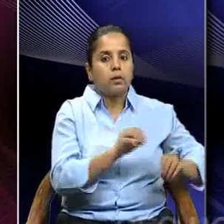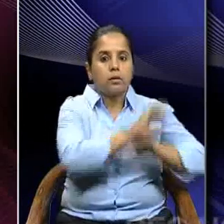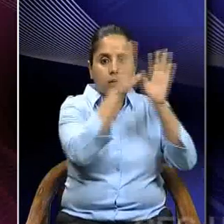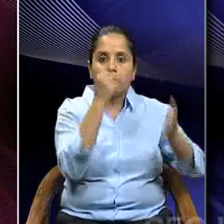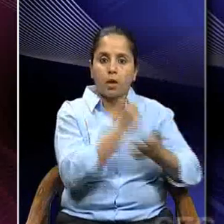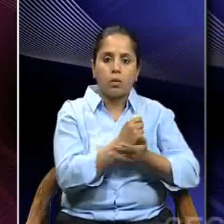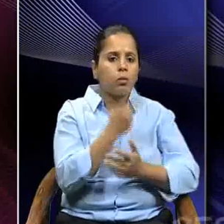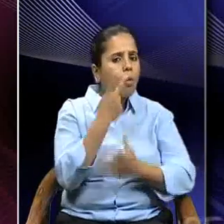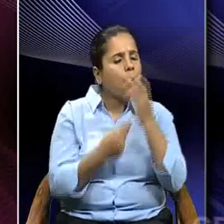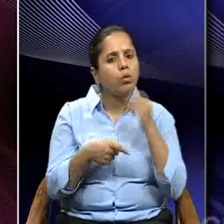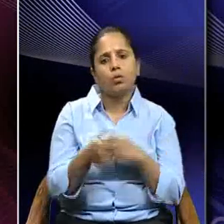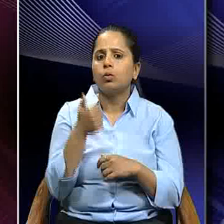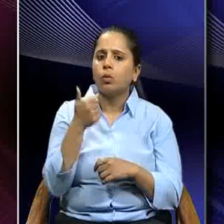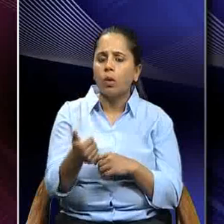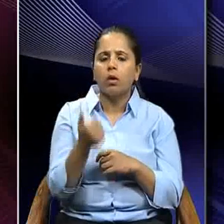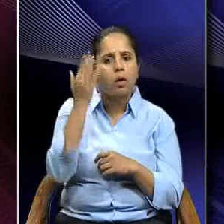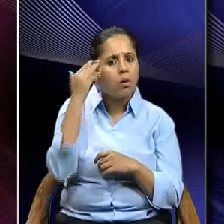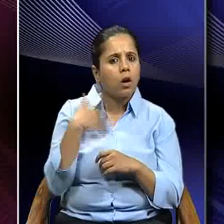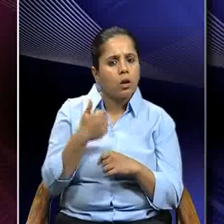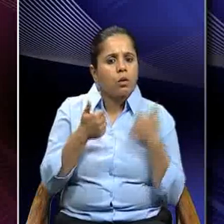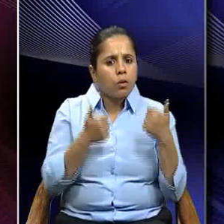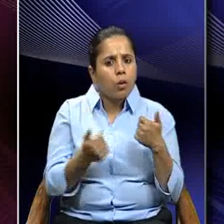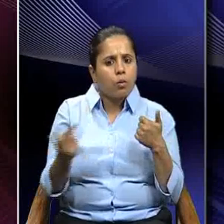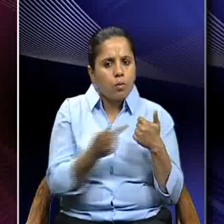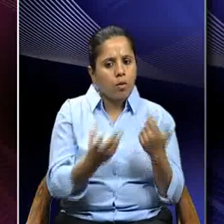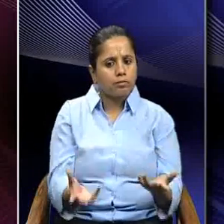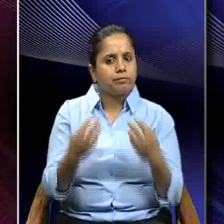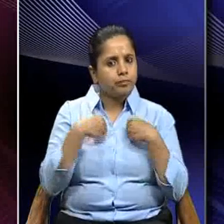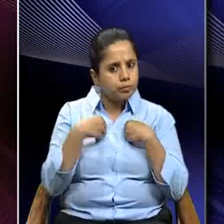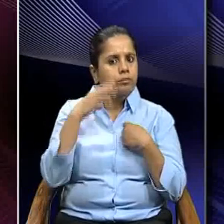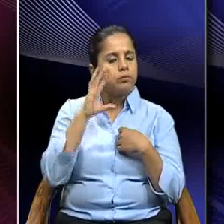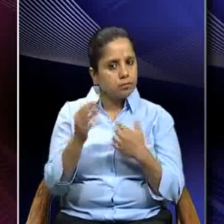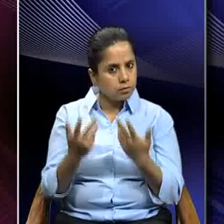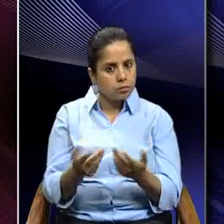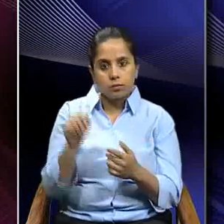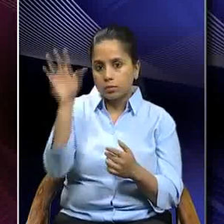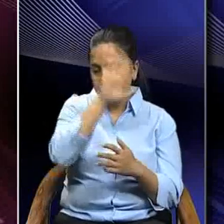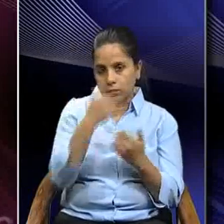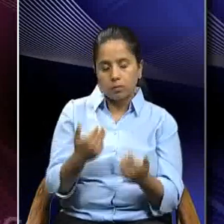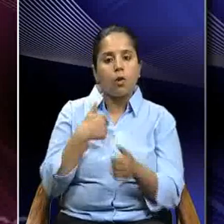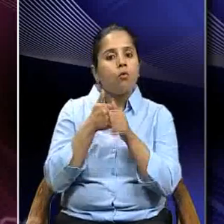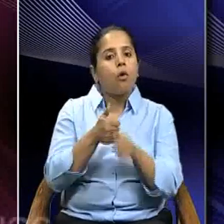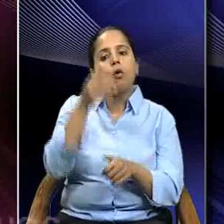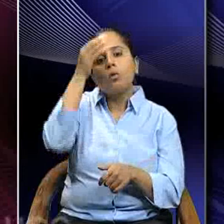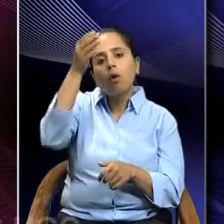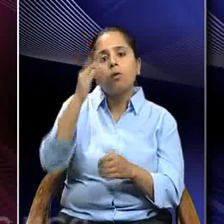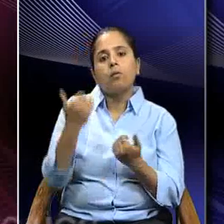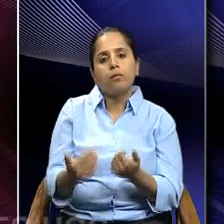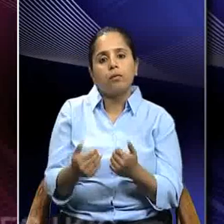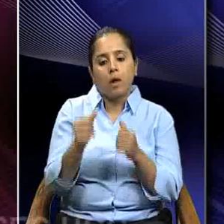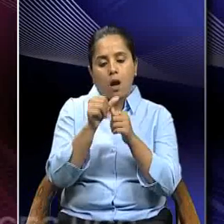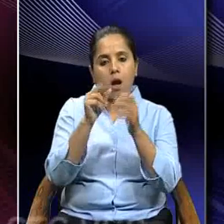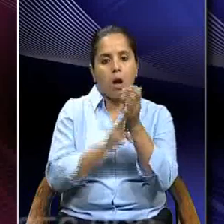are good, so why don't we take the goodness of both of them? And in India we follow the concept of Ano